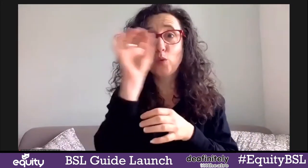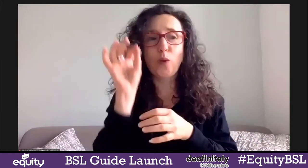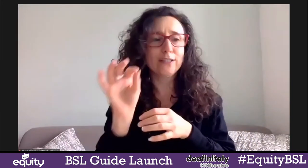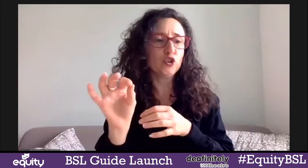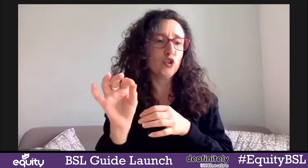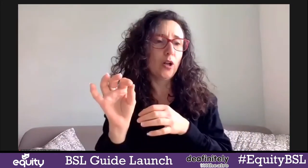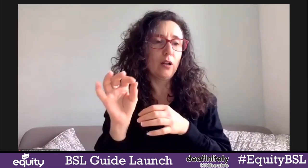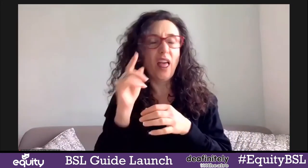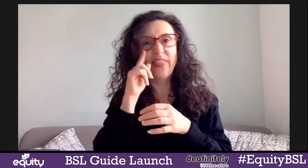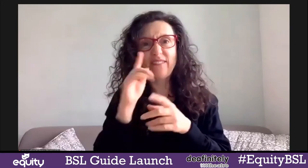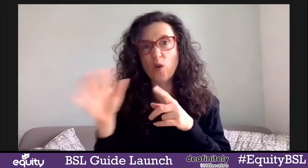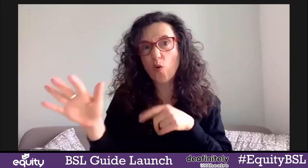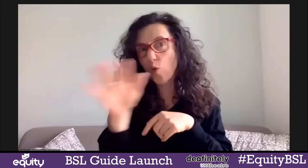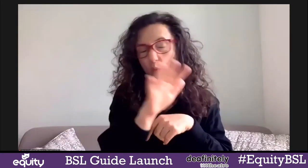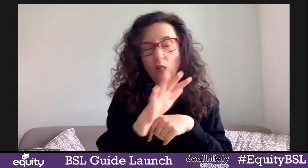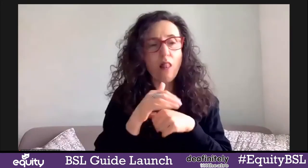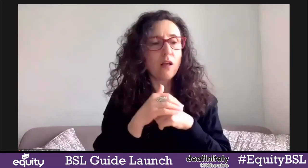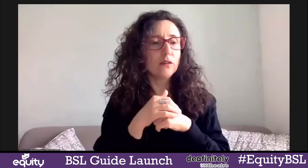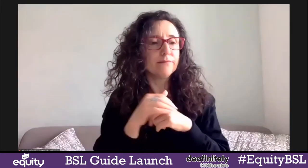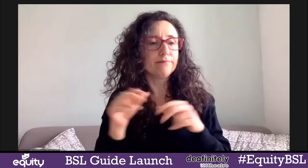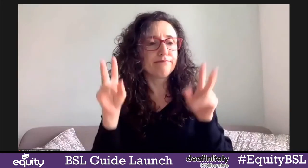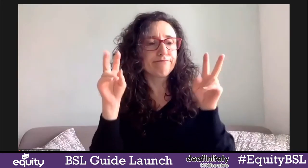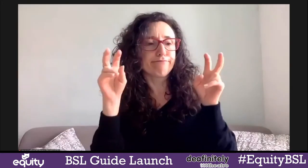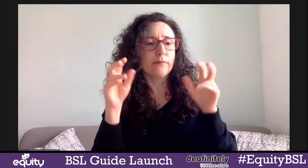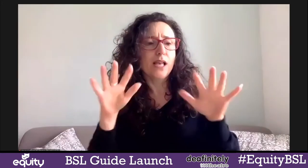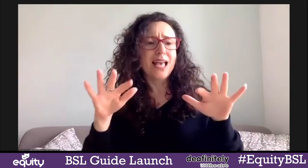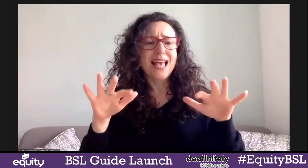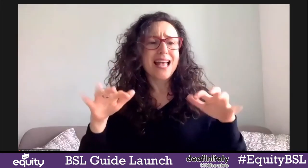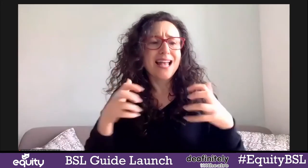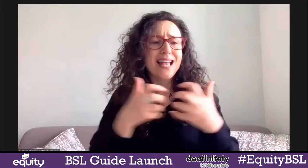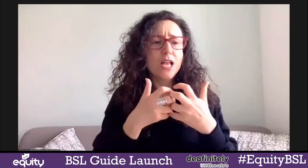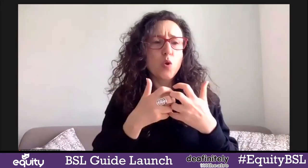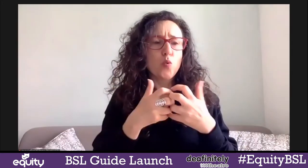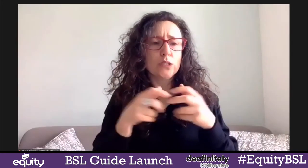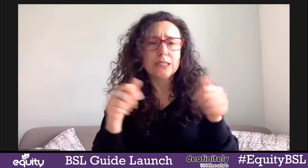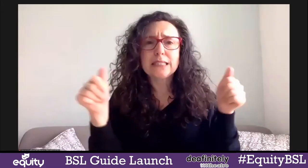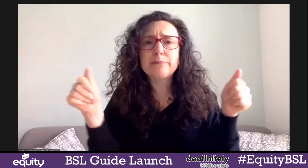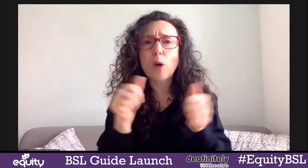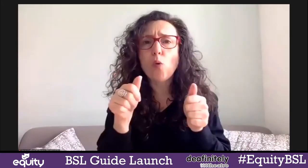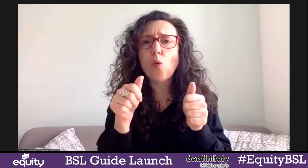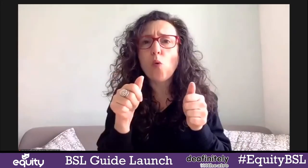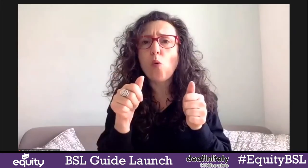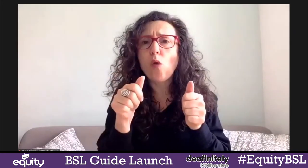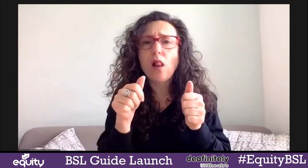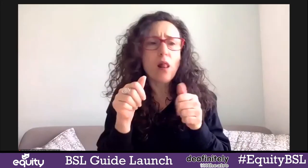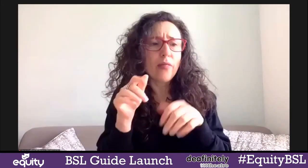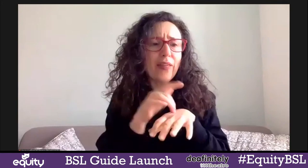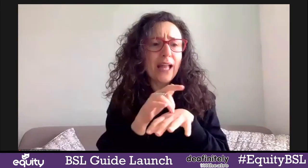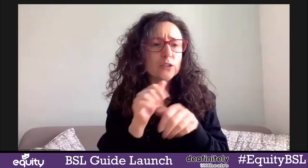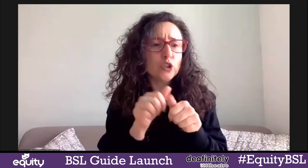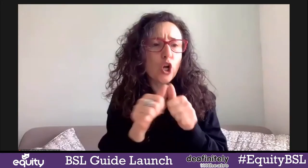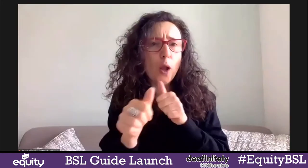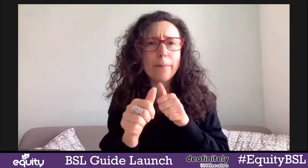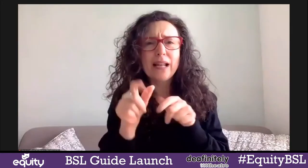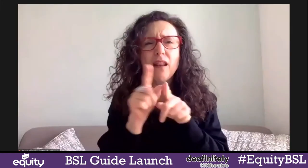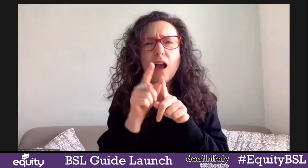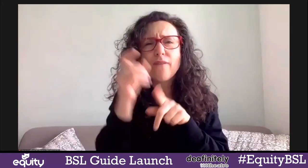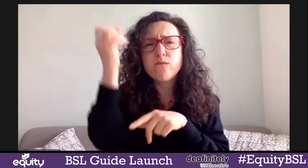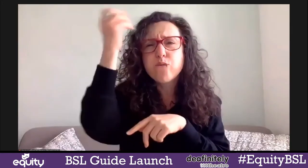Okay. And really, this can be for anybody. So, the next question. How